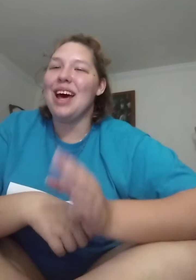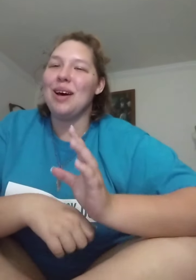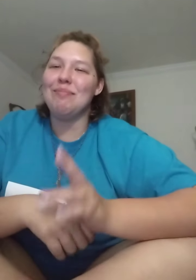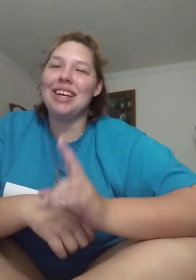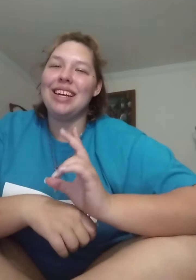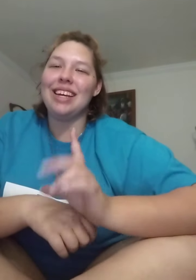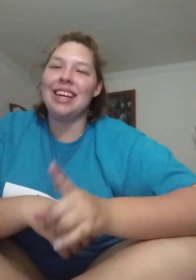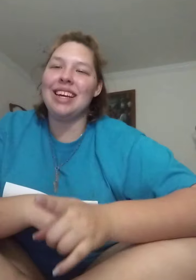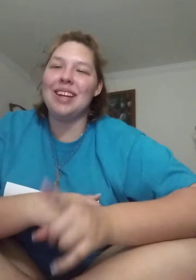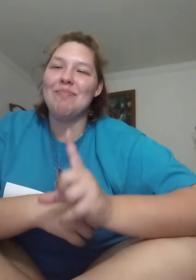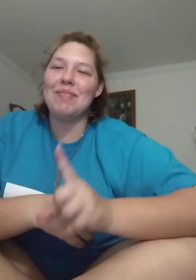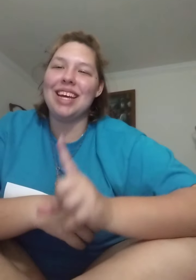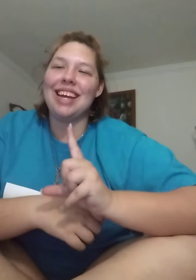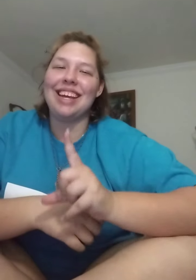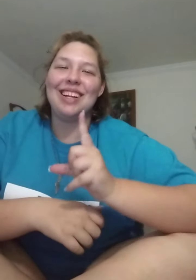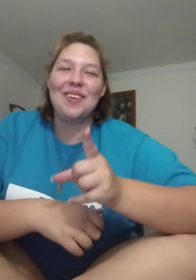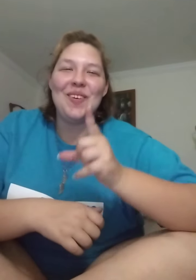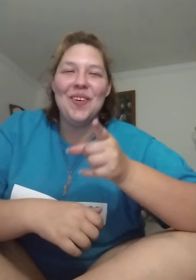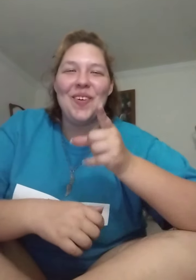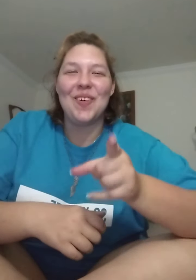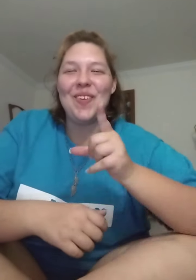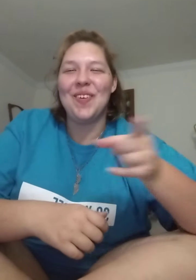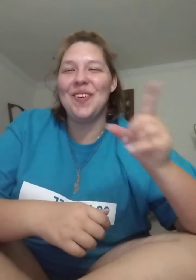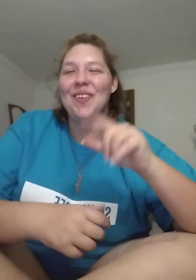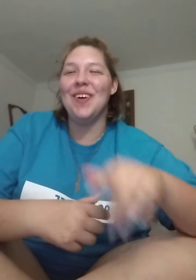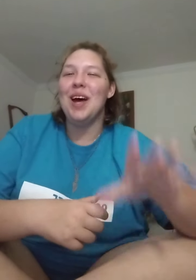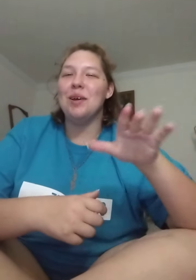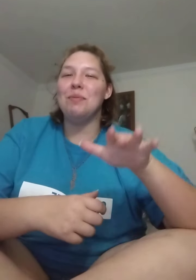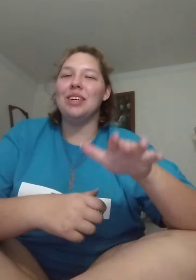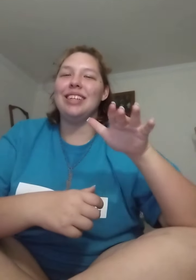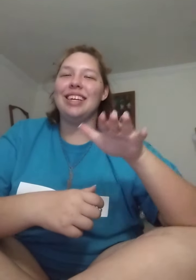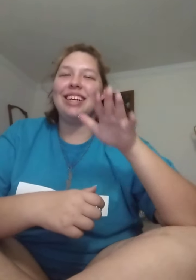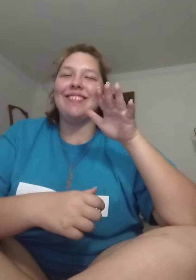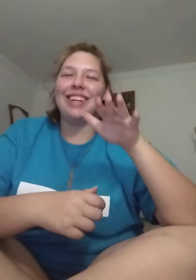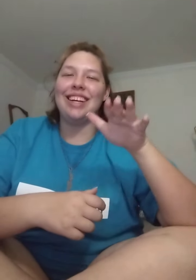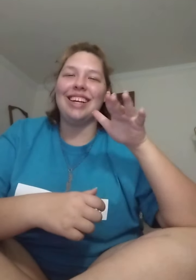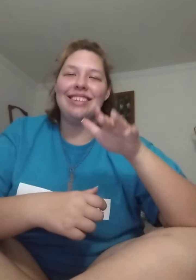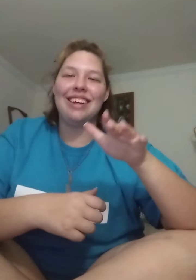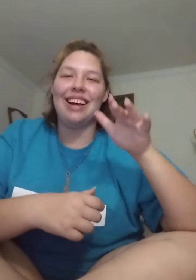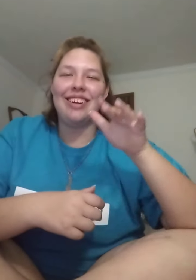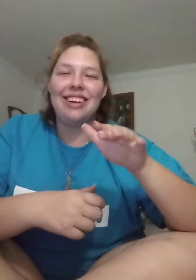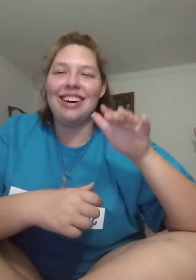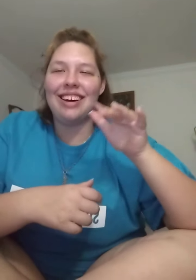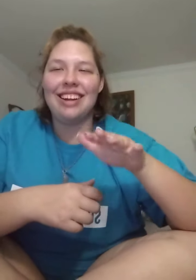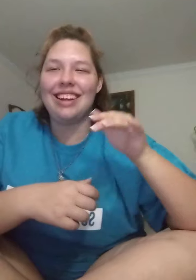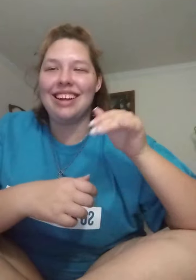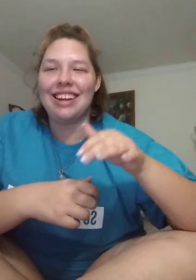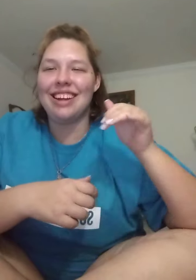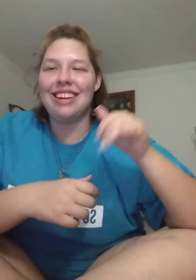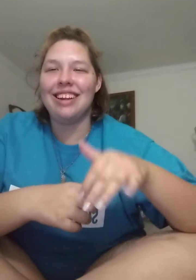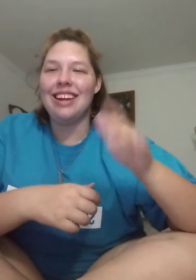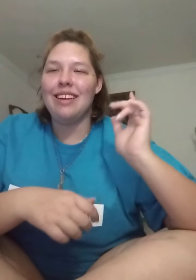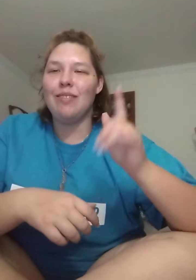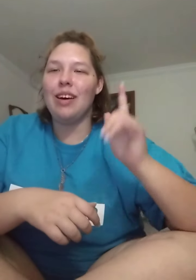I'm begging you to put your loving hands out, darling.